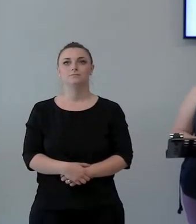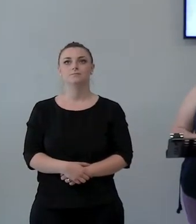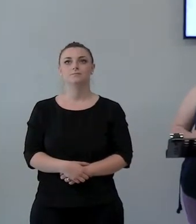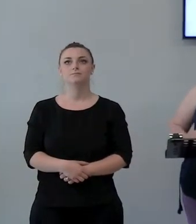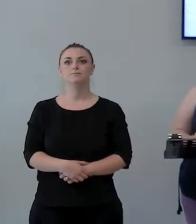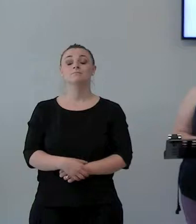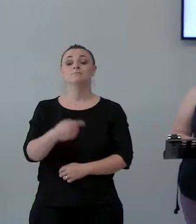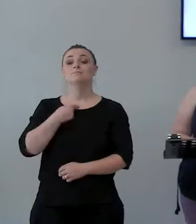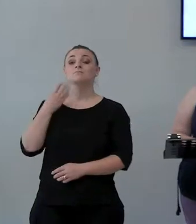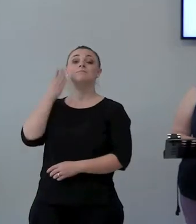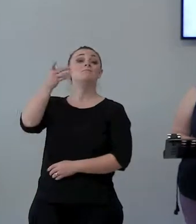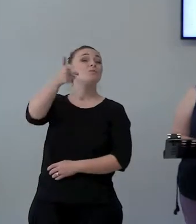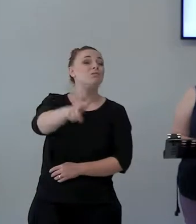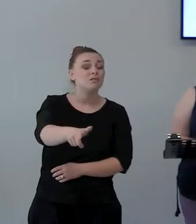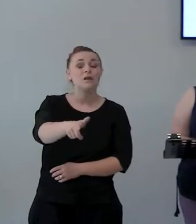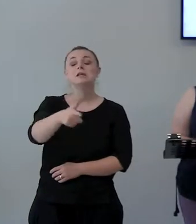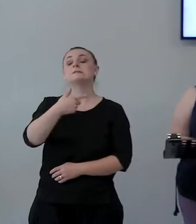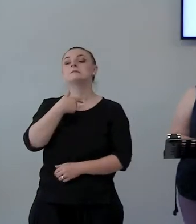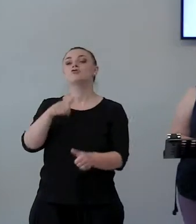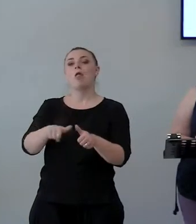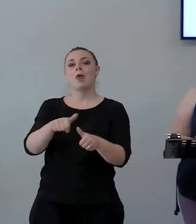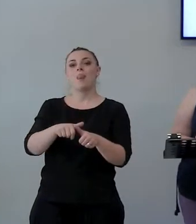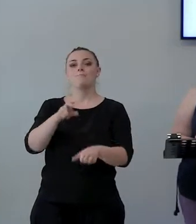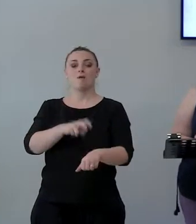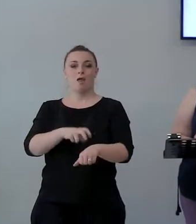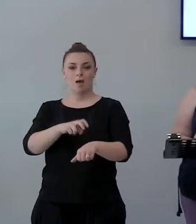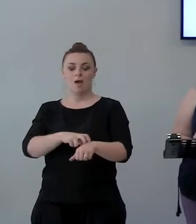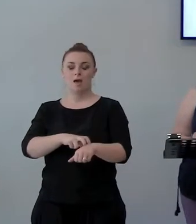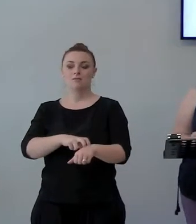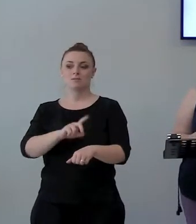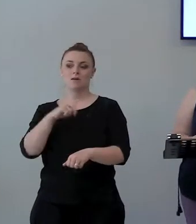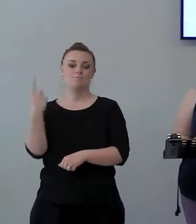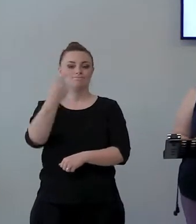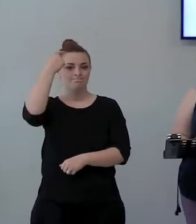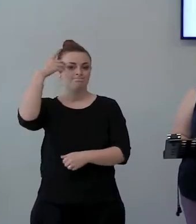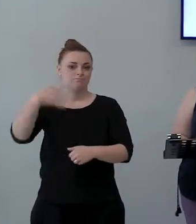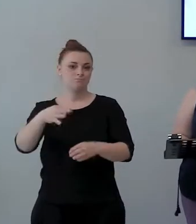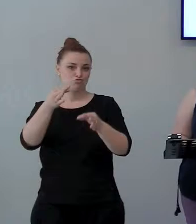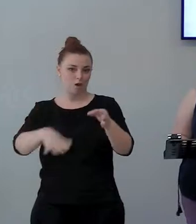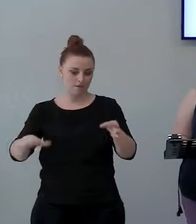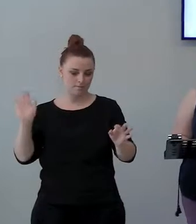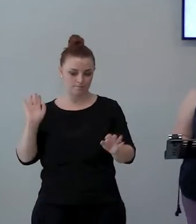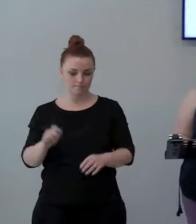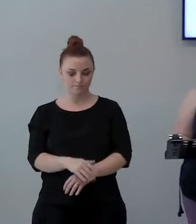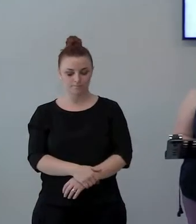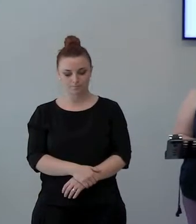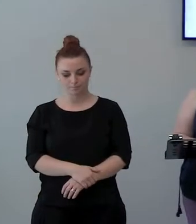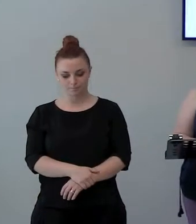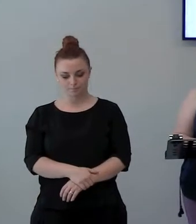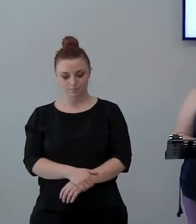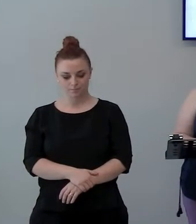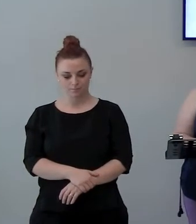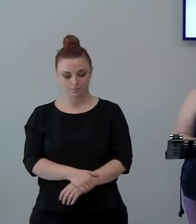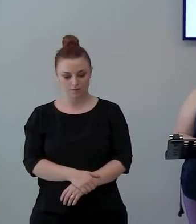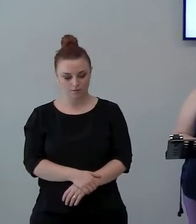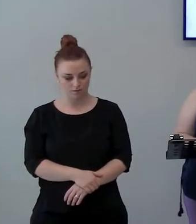Sono andato perché mia sorella è malata, molti di voi lo sapete. Most of you know this, but I went